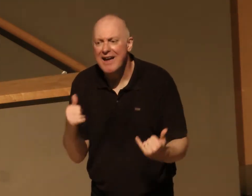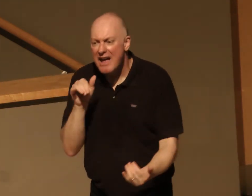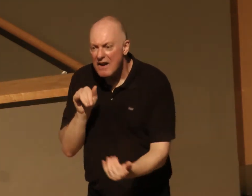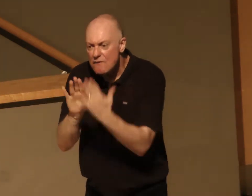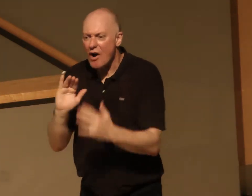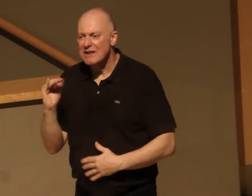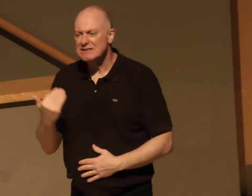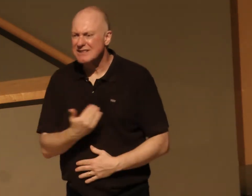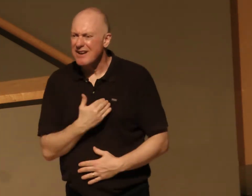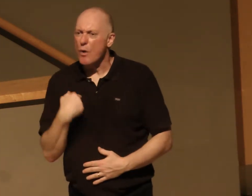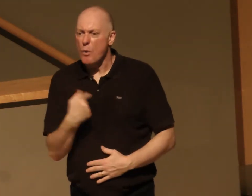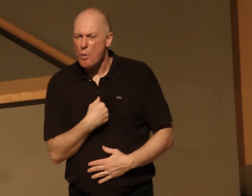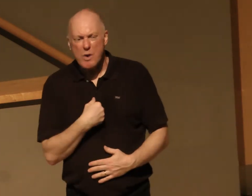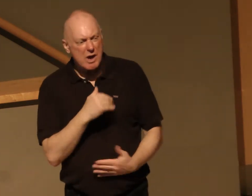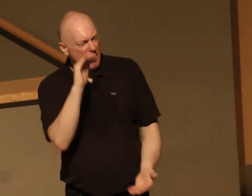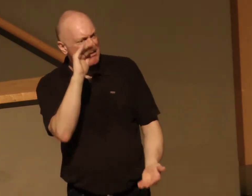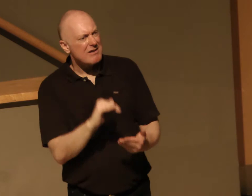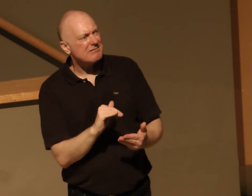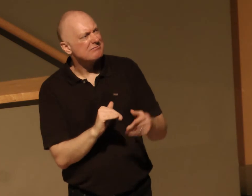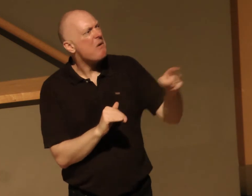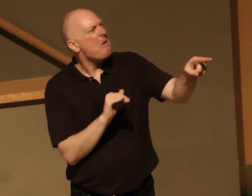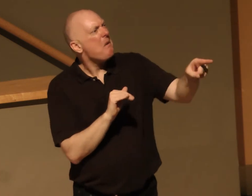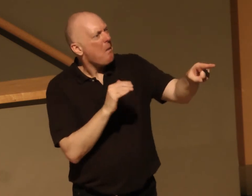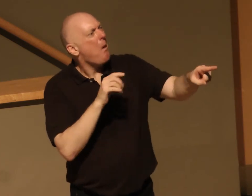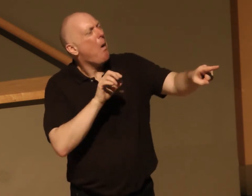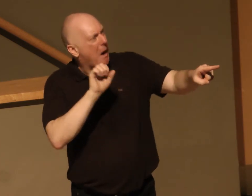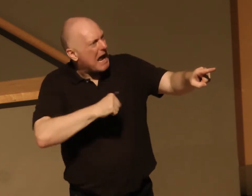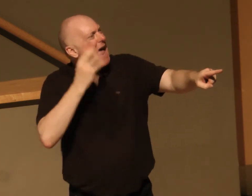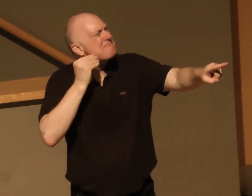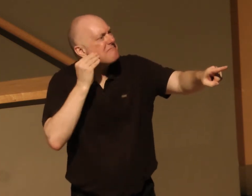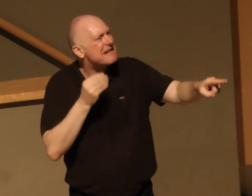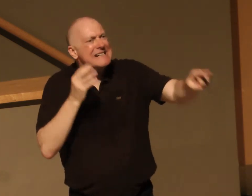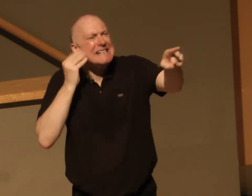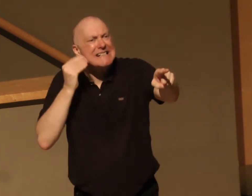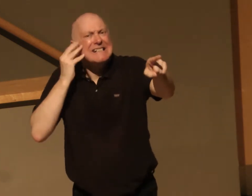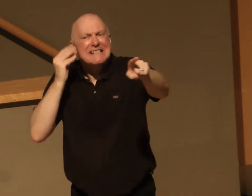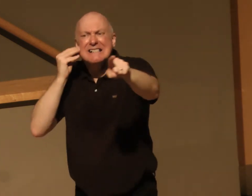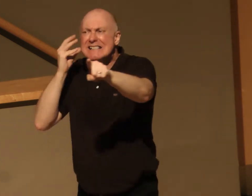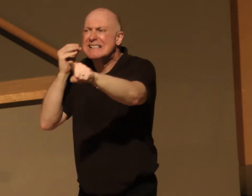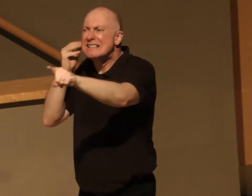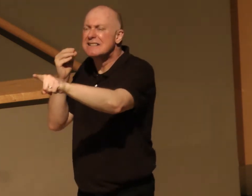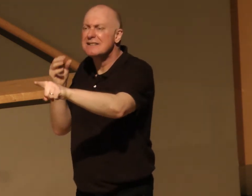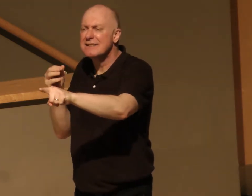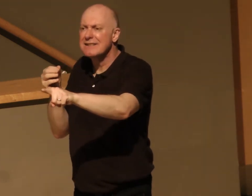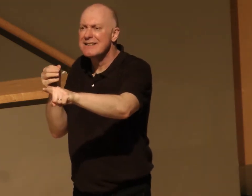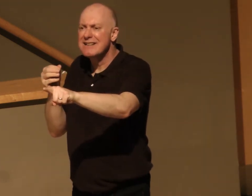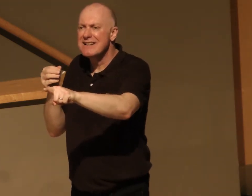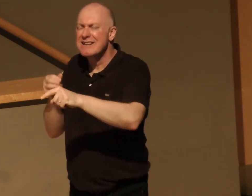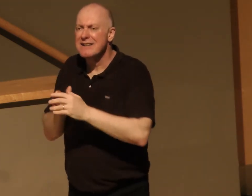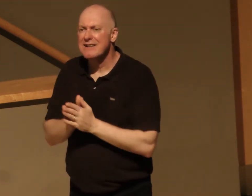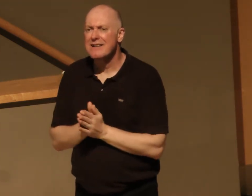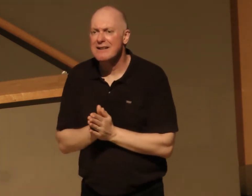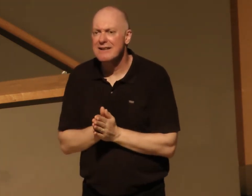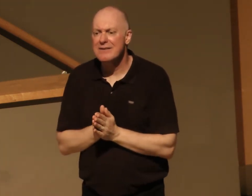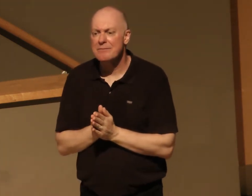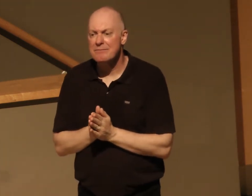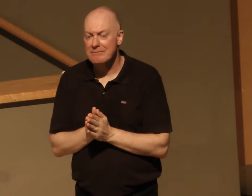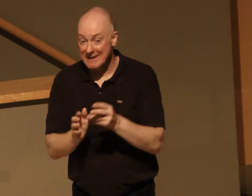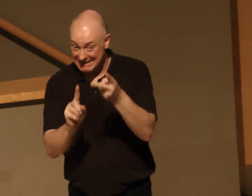our low expectations of what we can know and experience in this life and beyond. The second thing I want to show you is